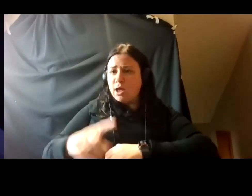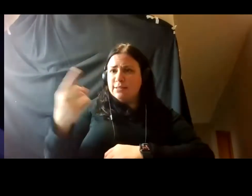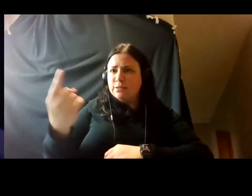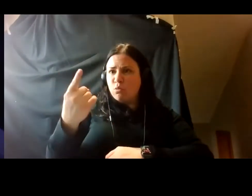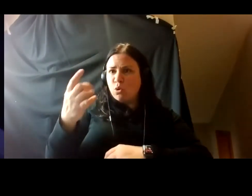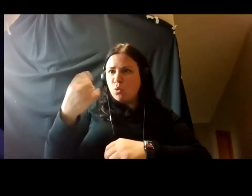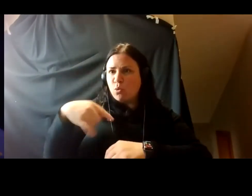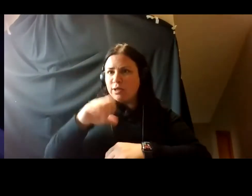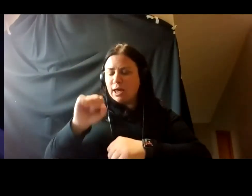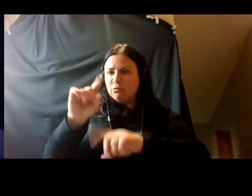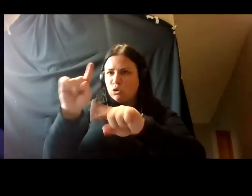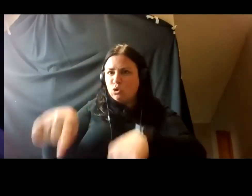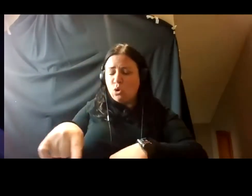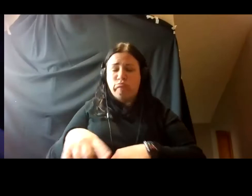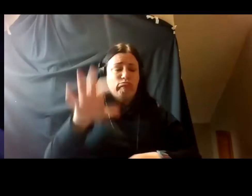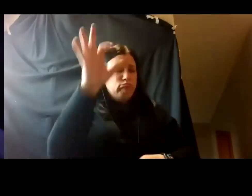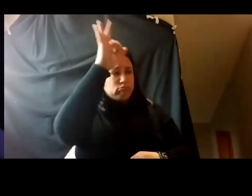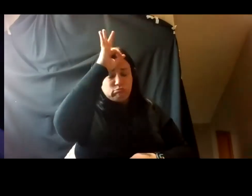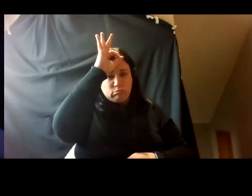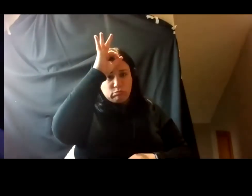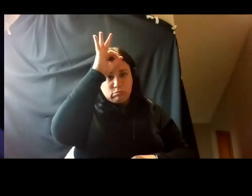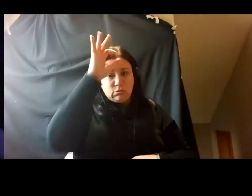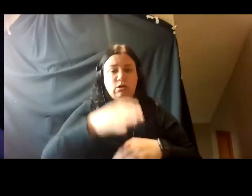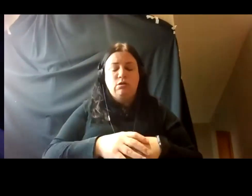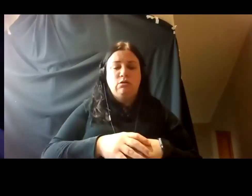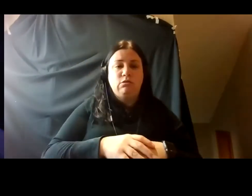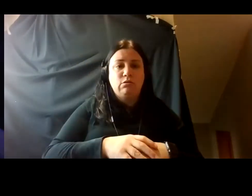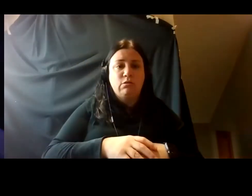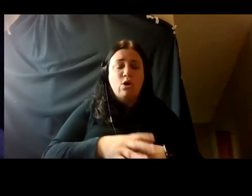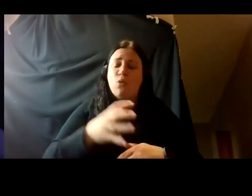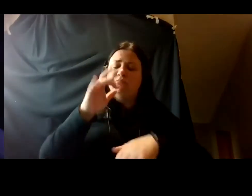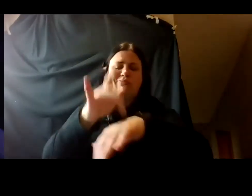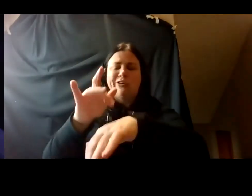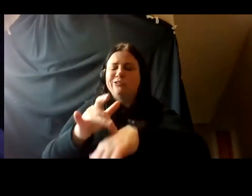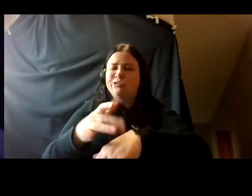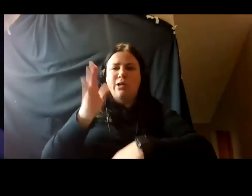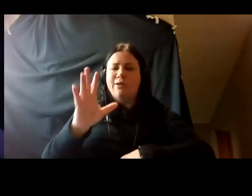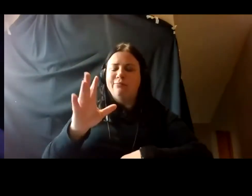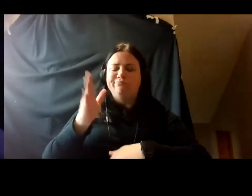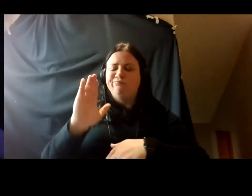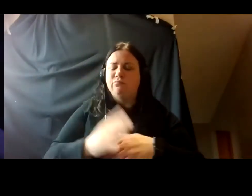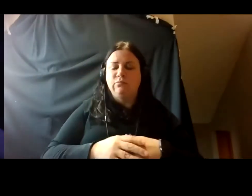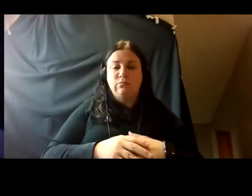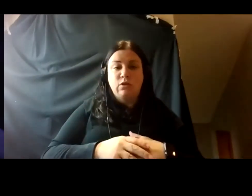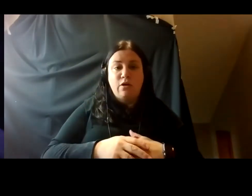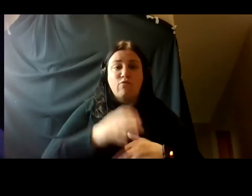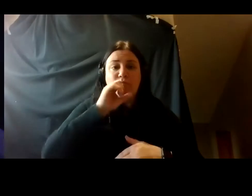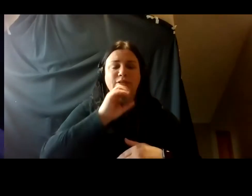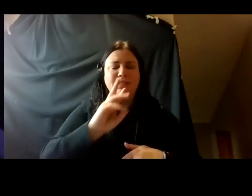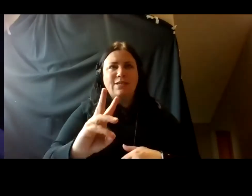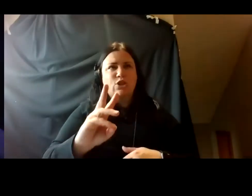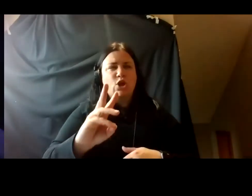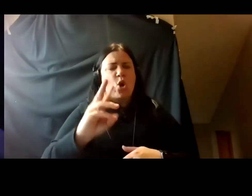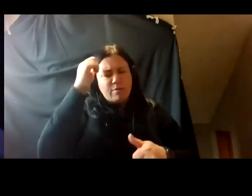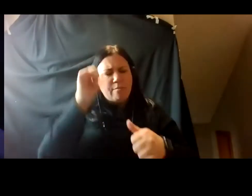to? And she had no idea. So we never went to anything else. Okay, so from there, as a 6-year-old, you got to think how a